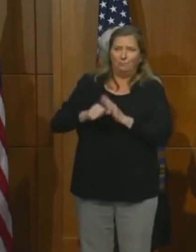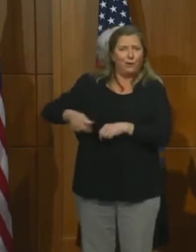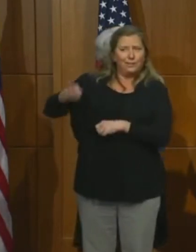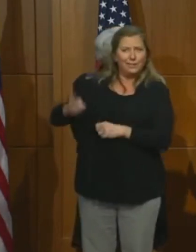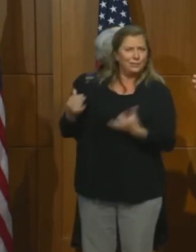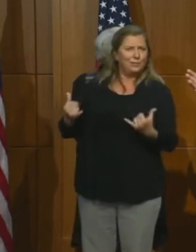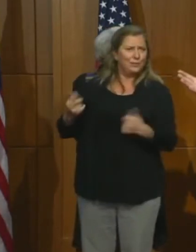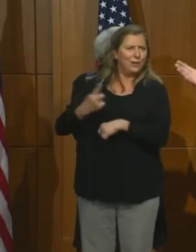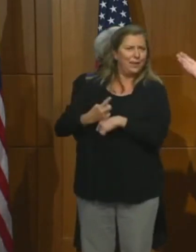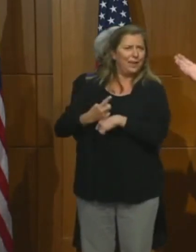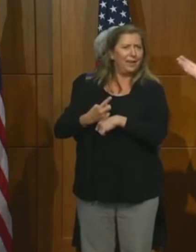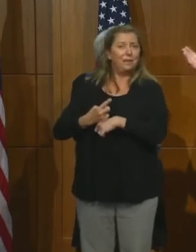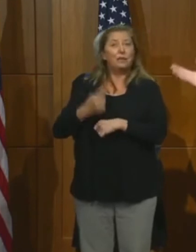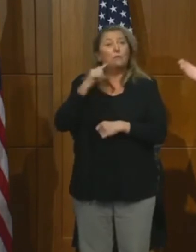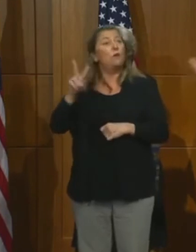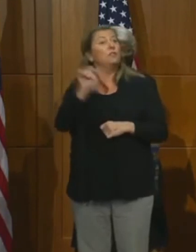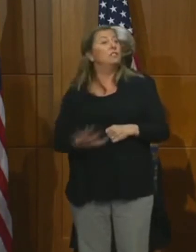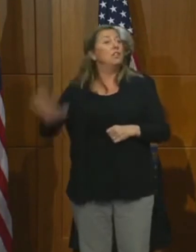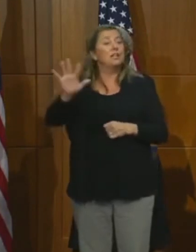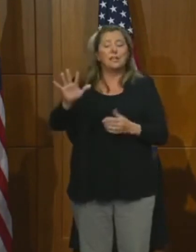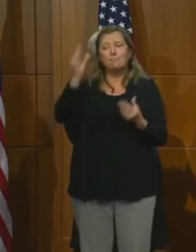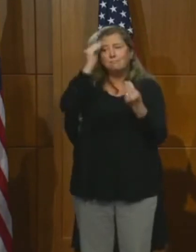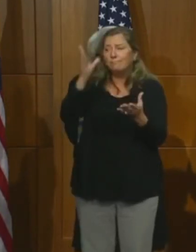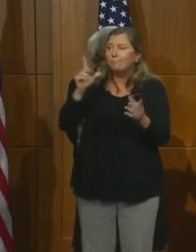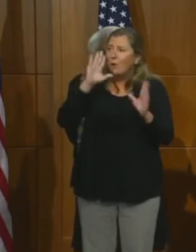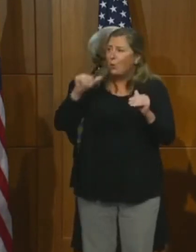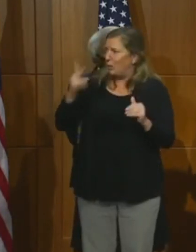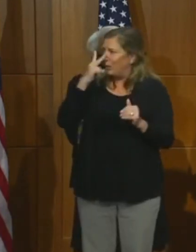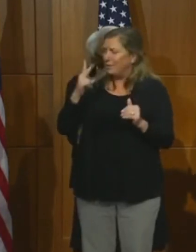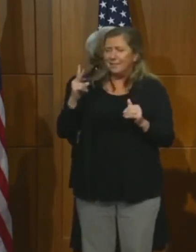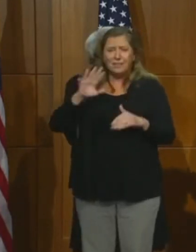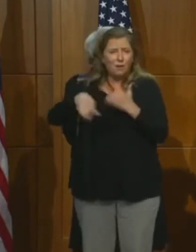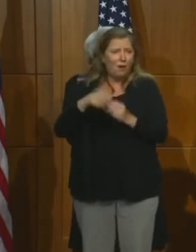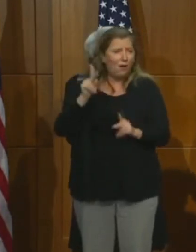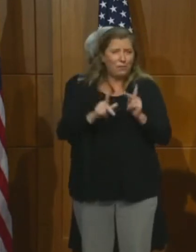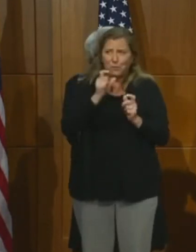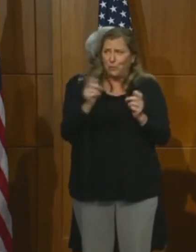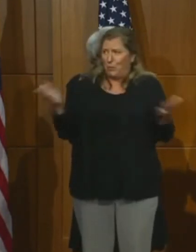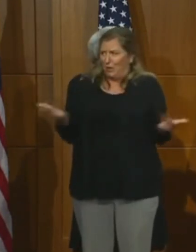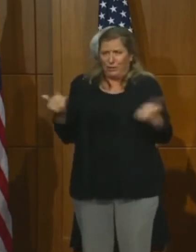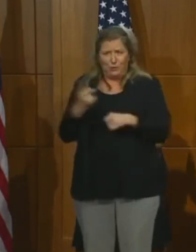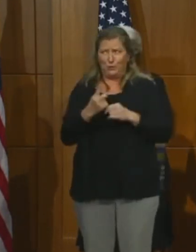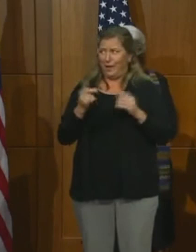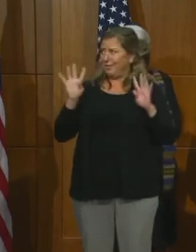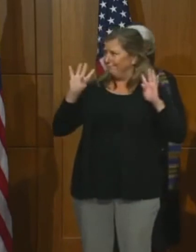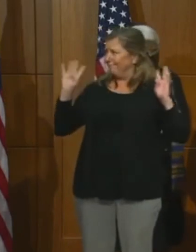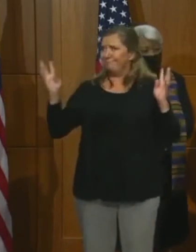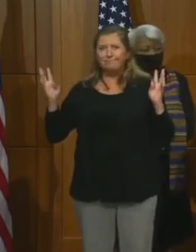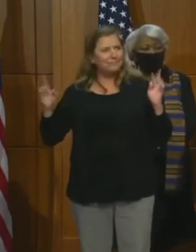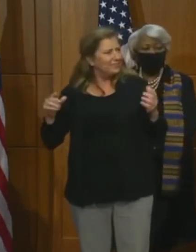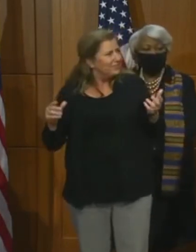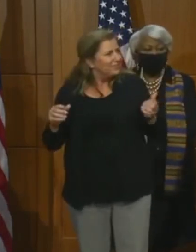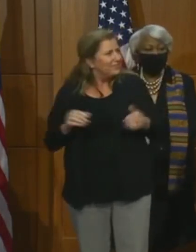And on behalf of Virginia, I hope you can see all of the folks that are with us today that